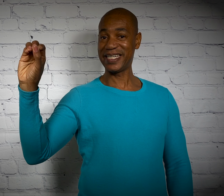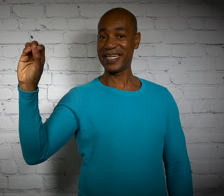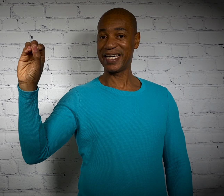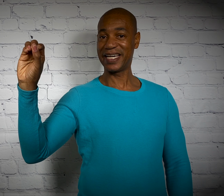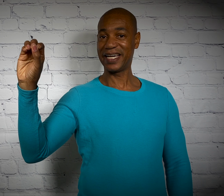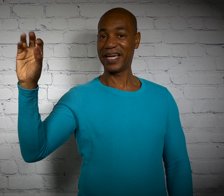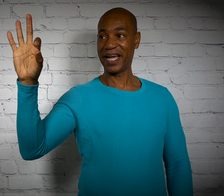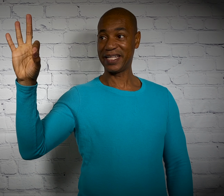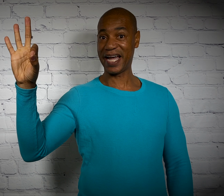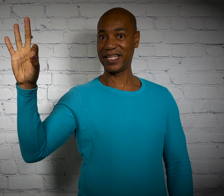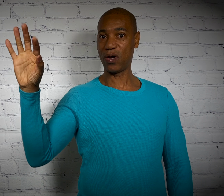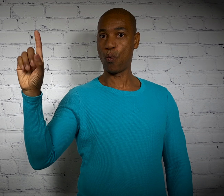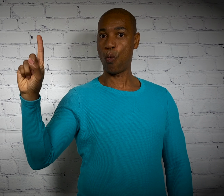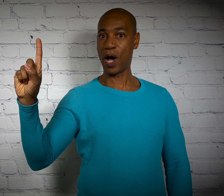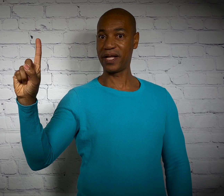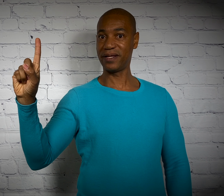90, 91,